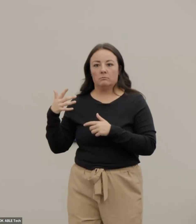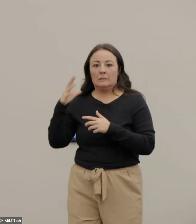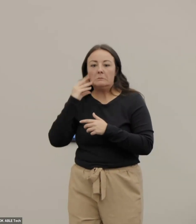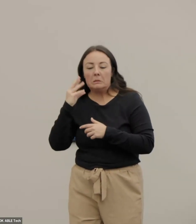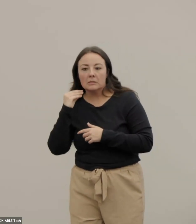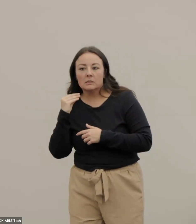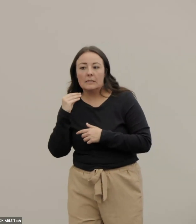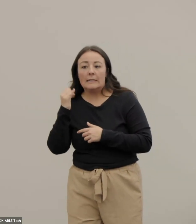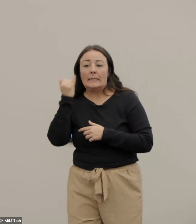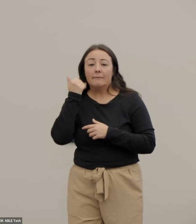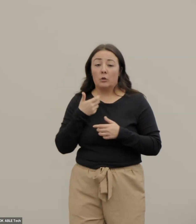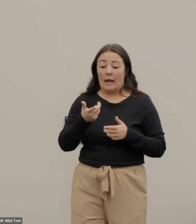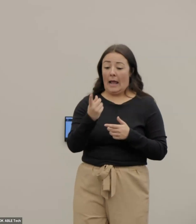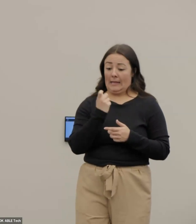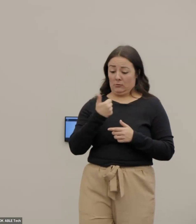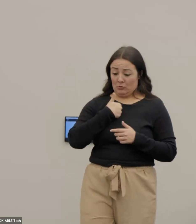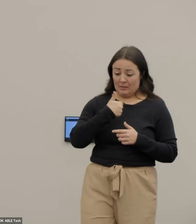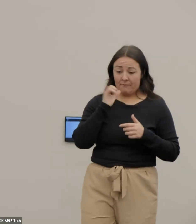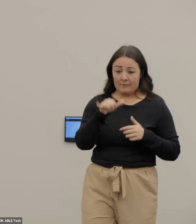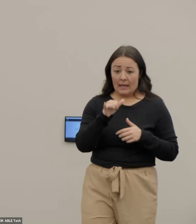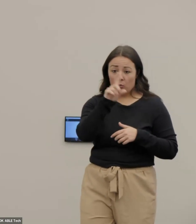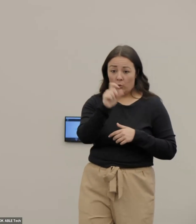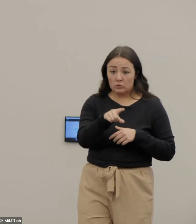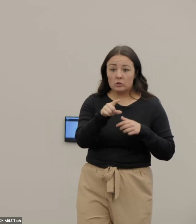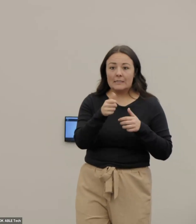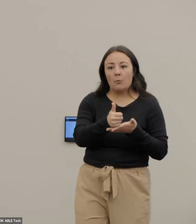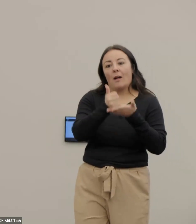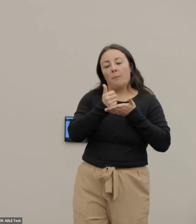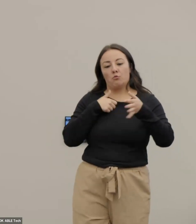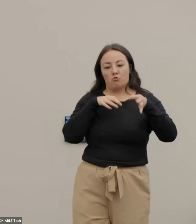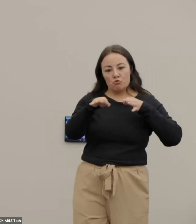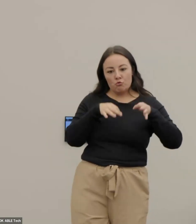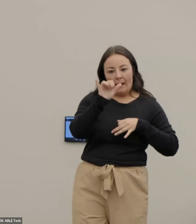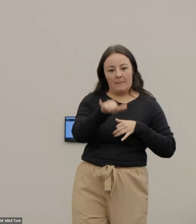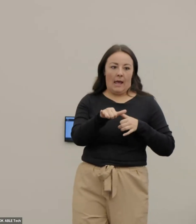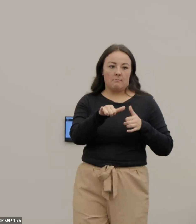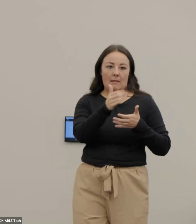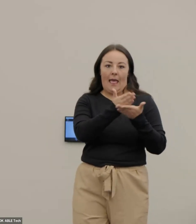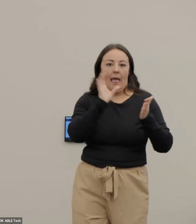going to guide you in how you want to describe that element, okay?